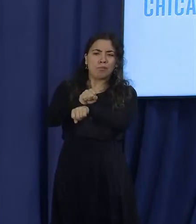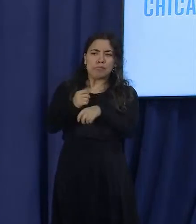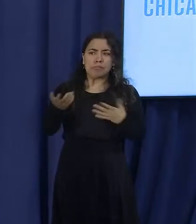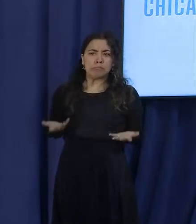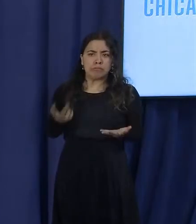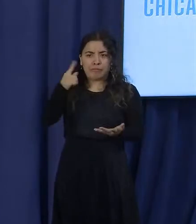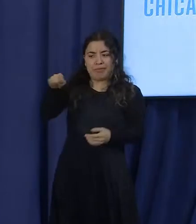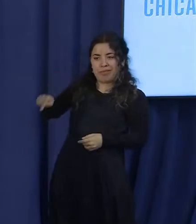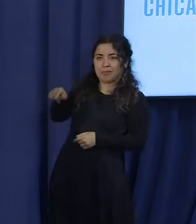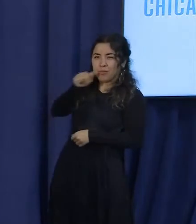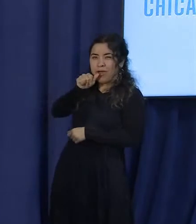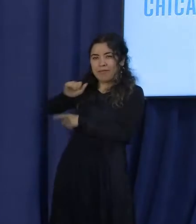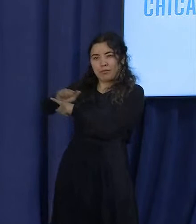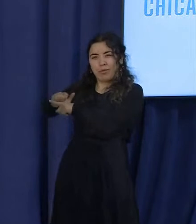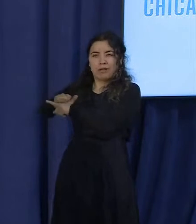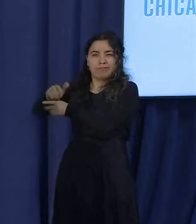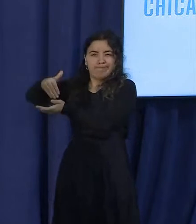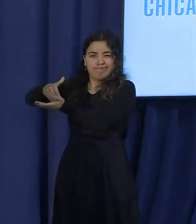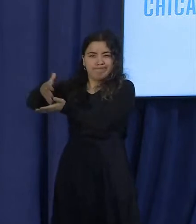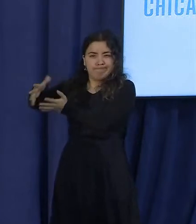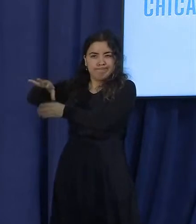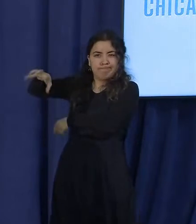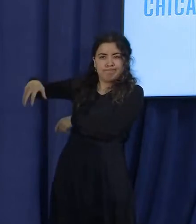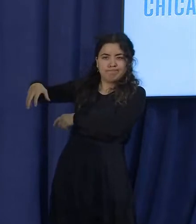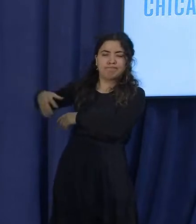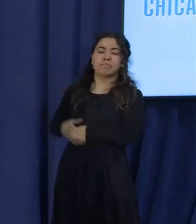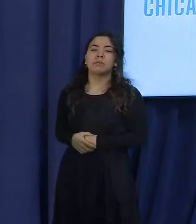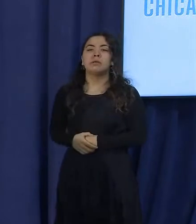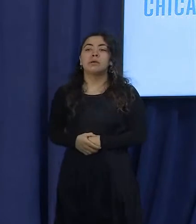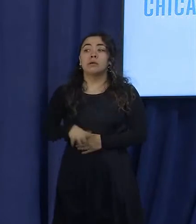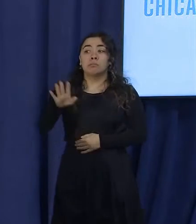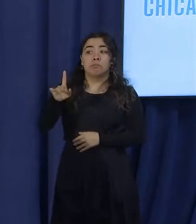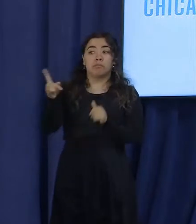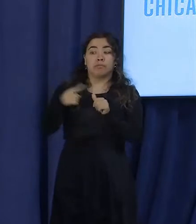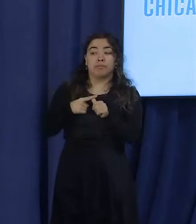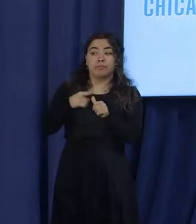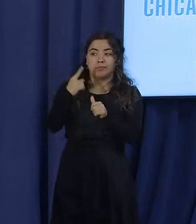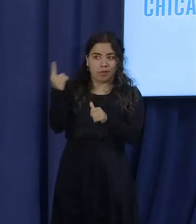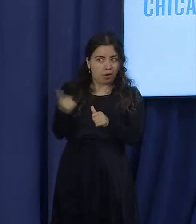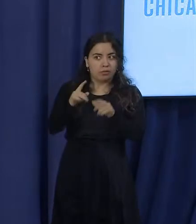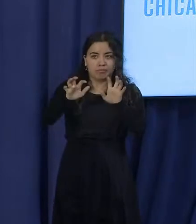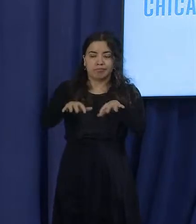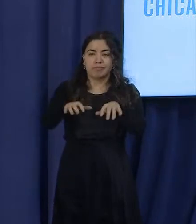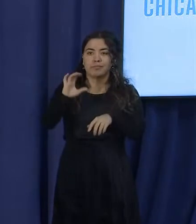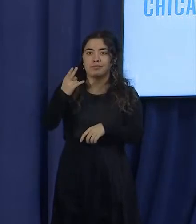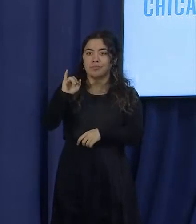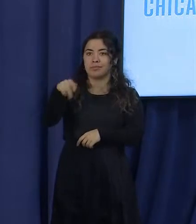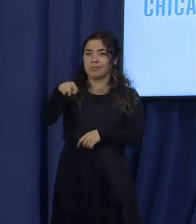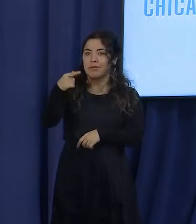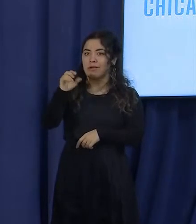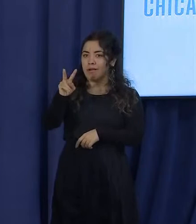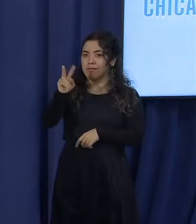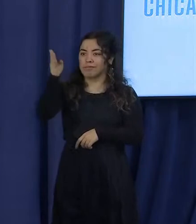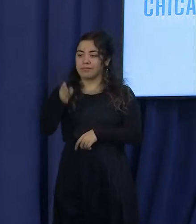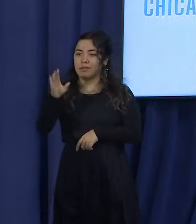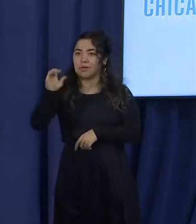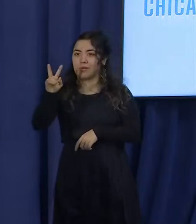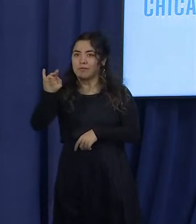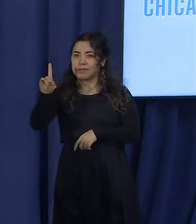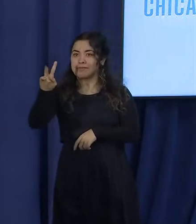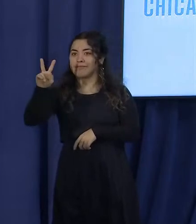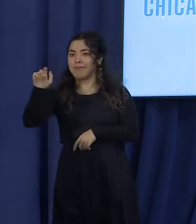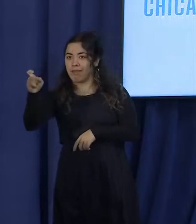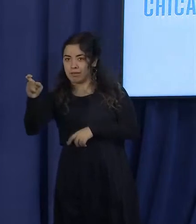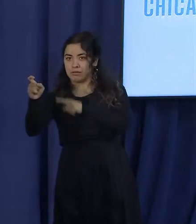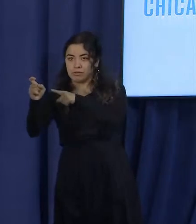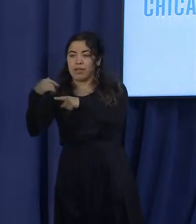couple things on this. First is that as always, if you go to chi.gov/COVIDvax, there is a tab there specifically